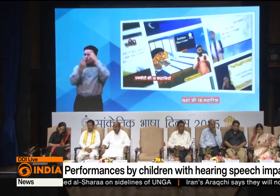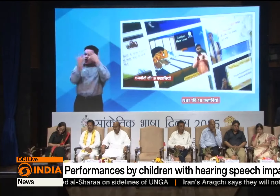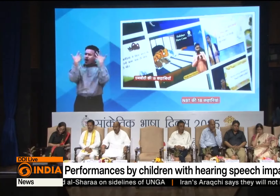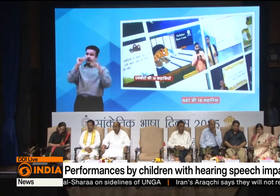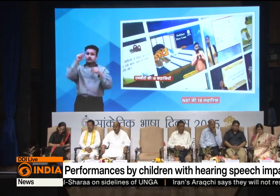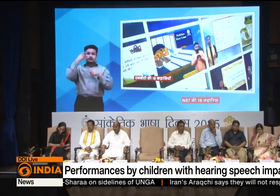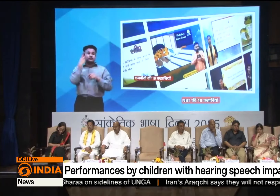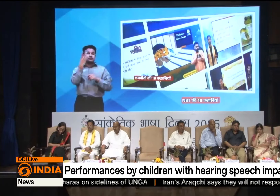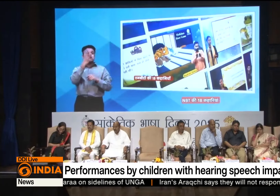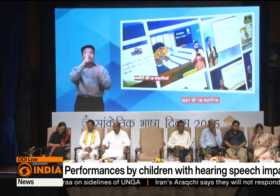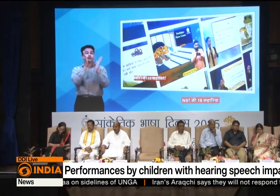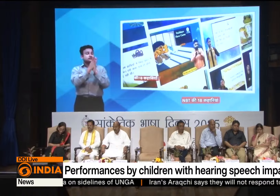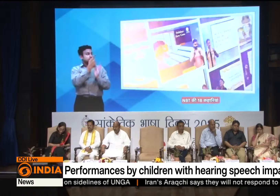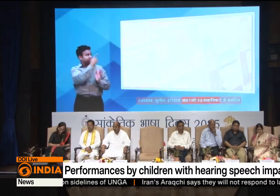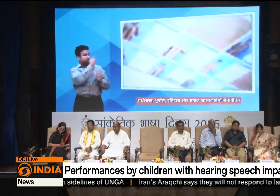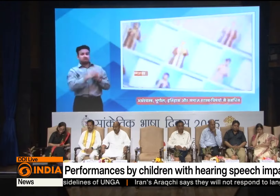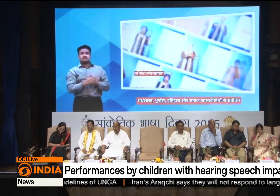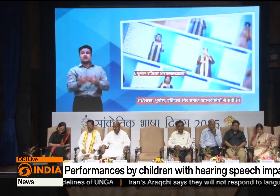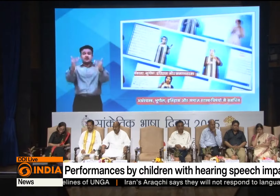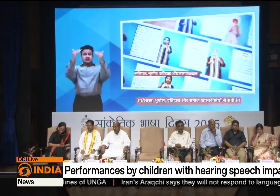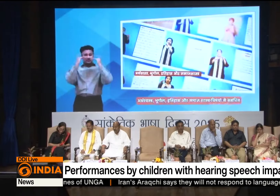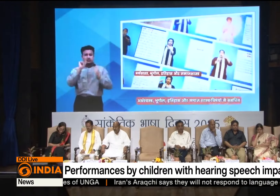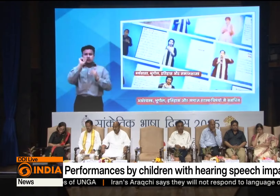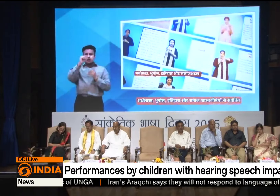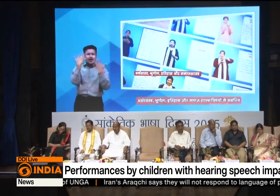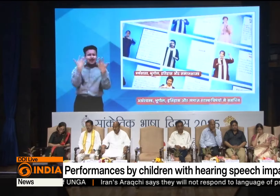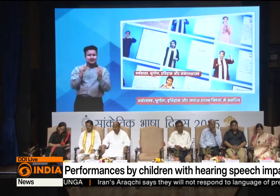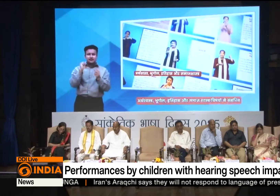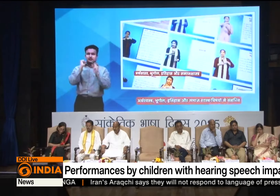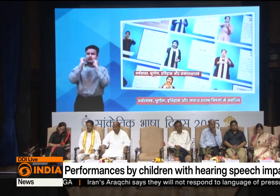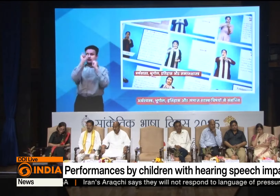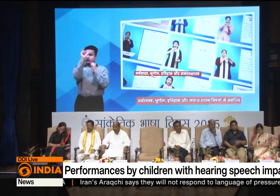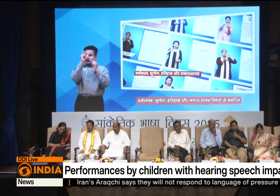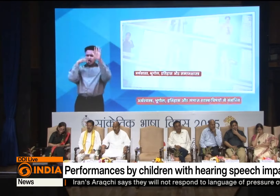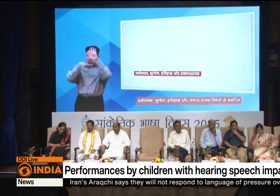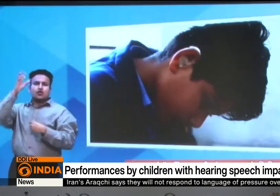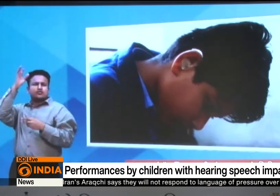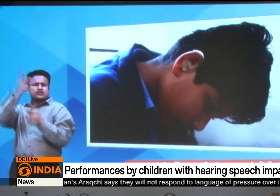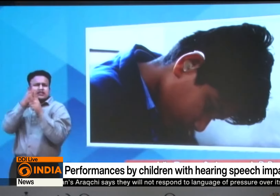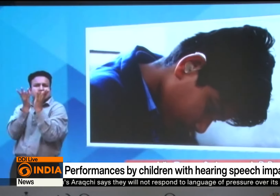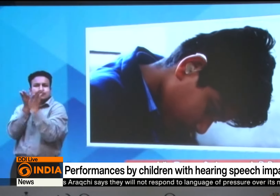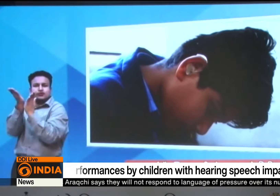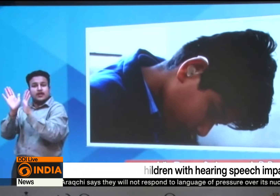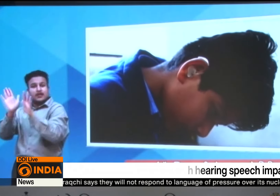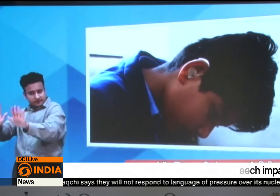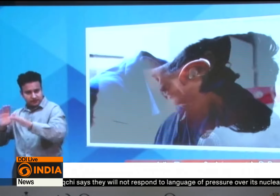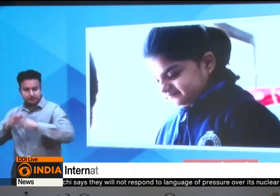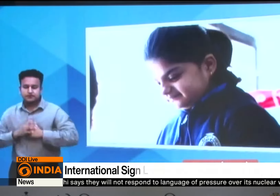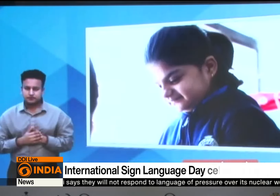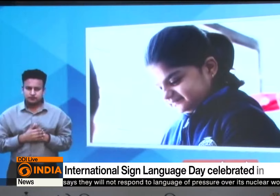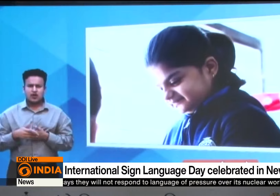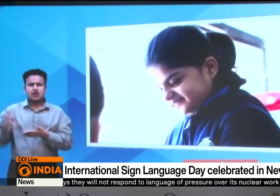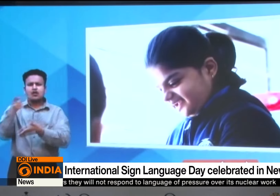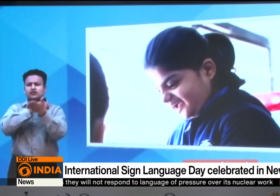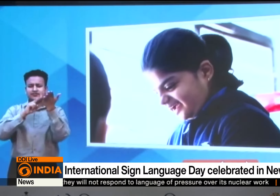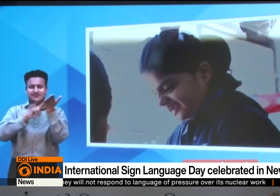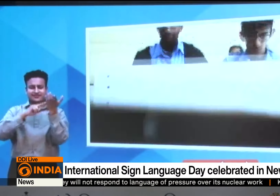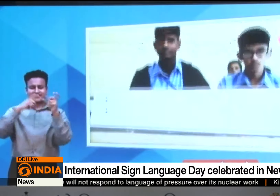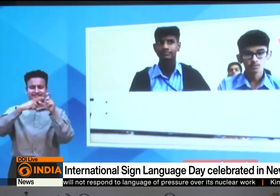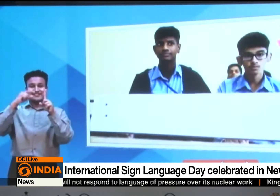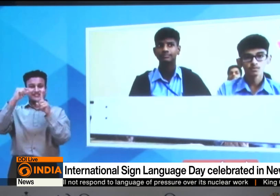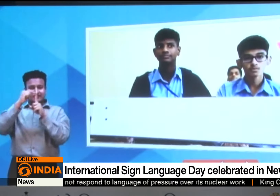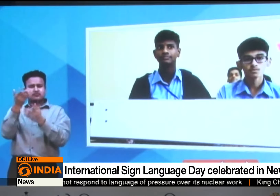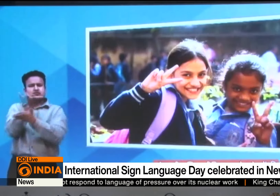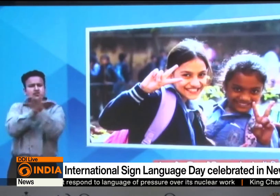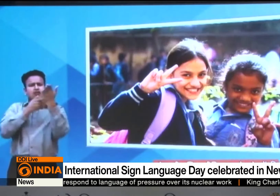The ISL versions of 18 National Book Trust titles were also released. An English teaching program in collaboration with